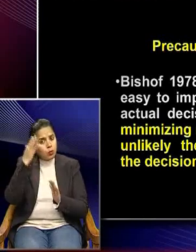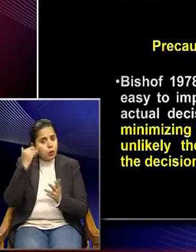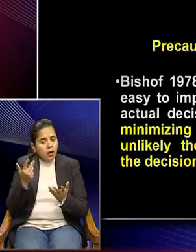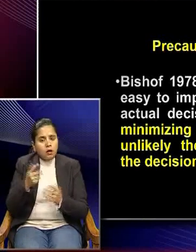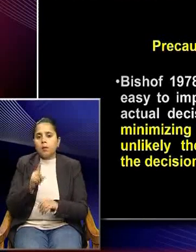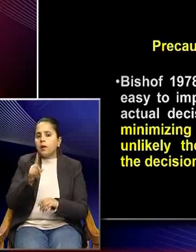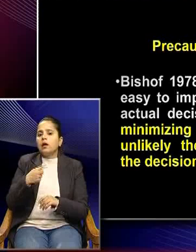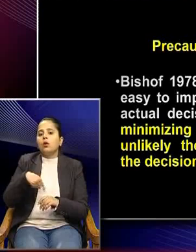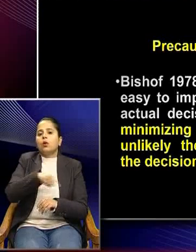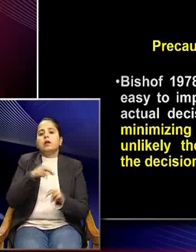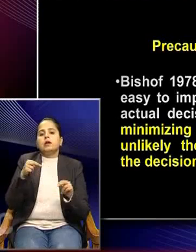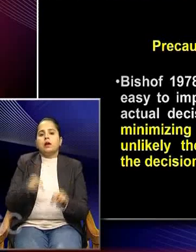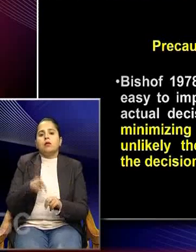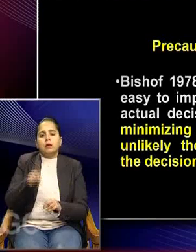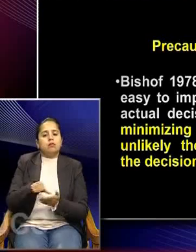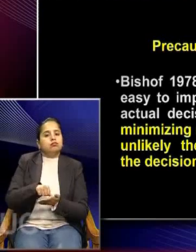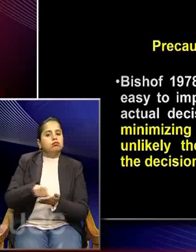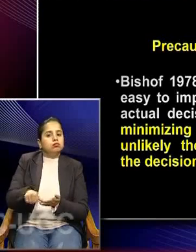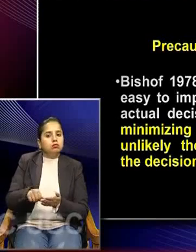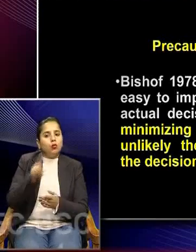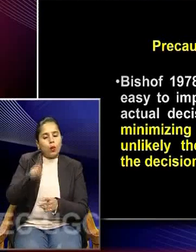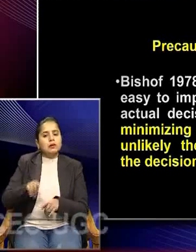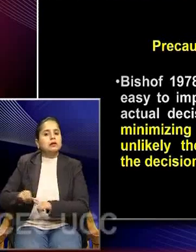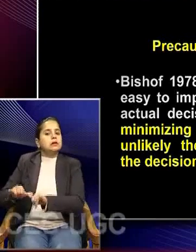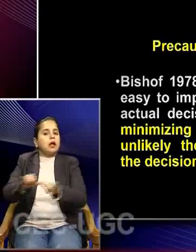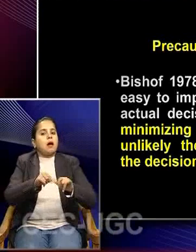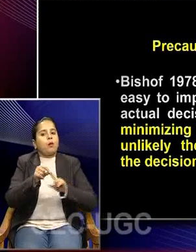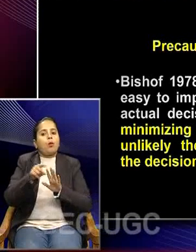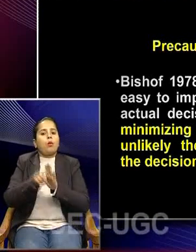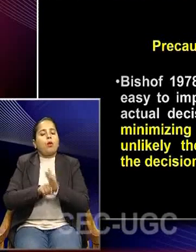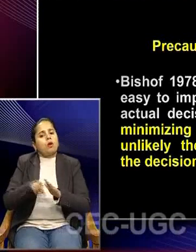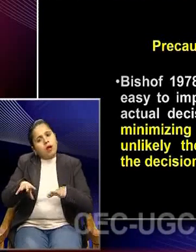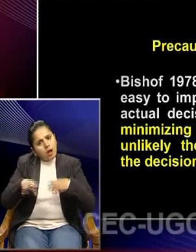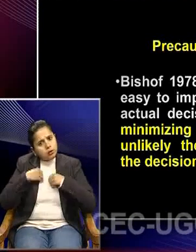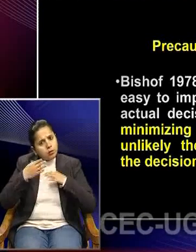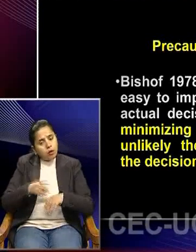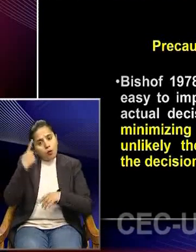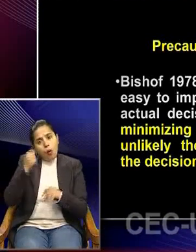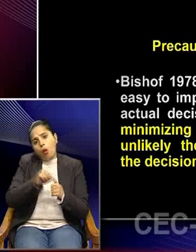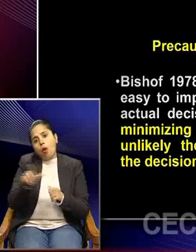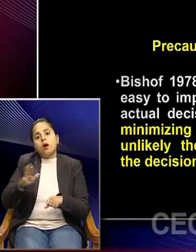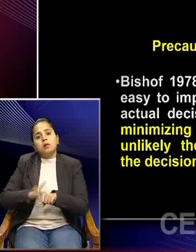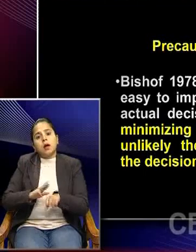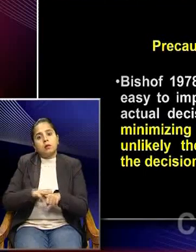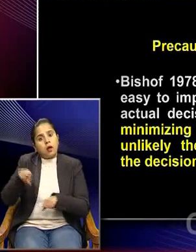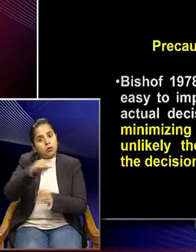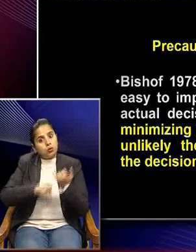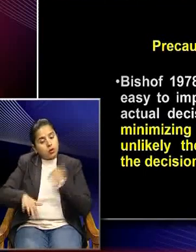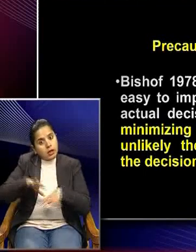Because we need to implement one common policy that is acceptable to all the members in the society.